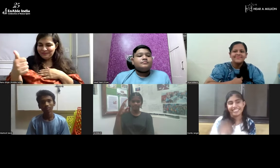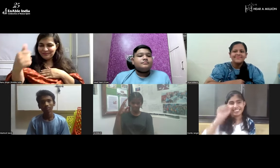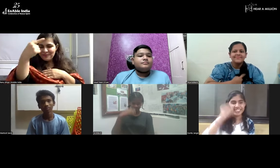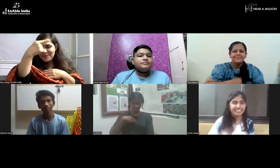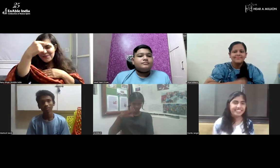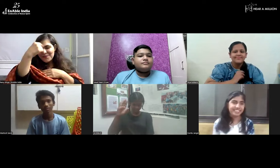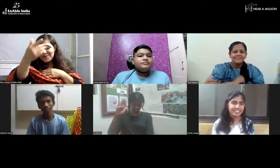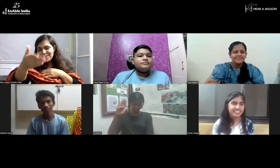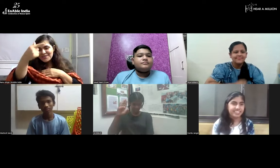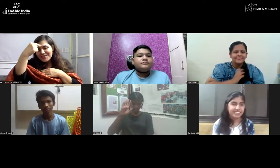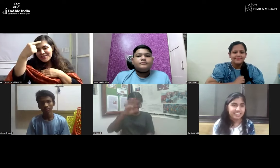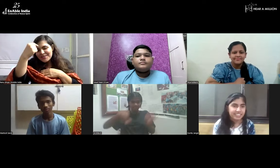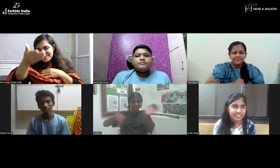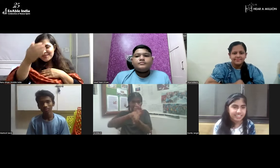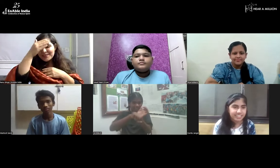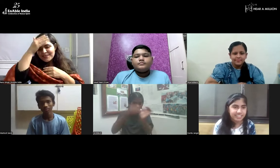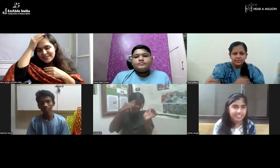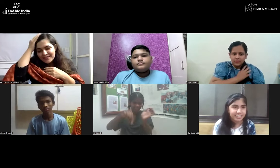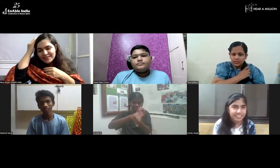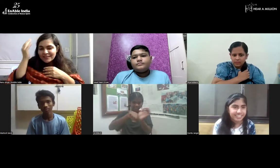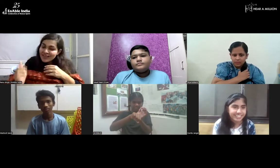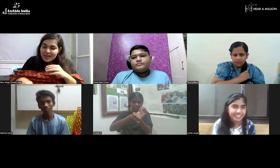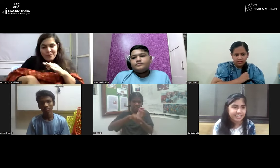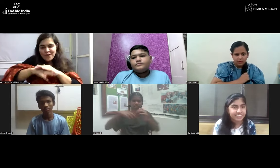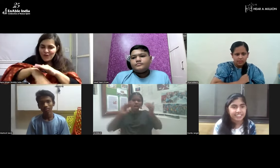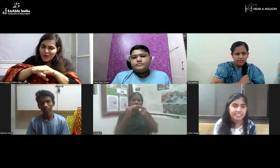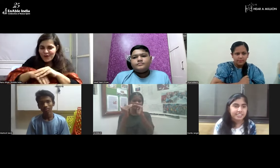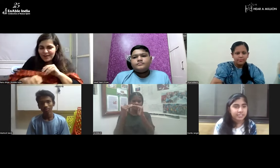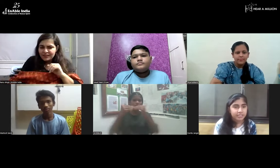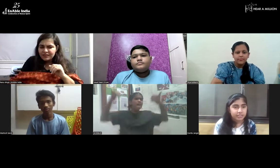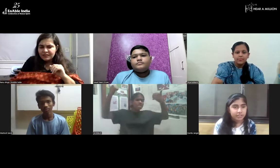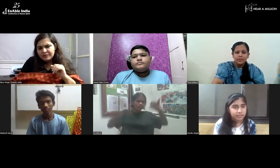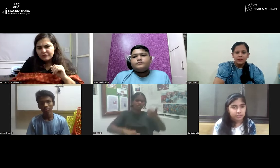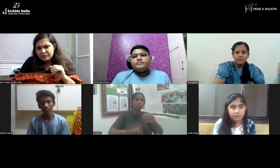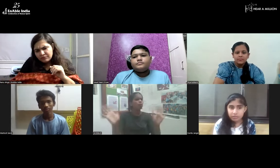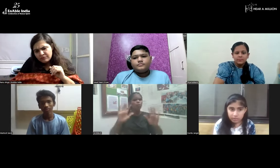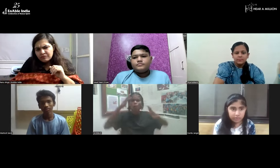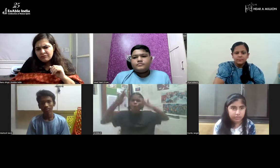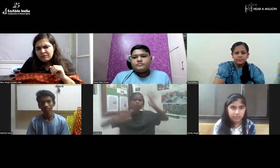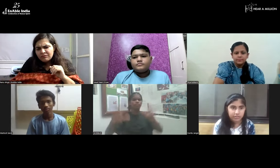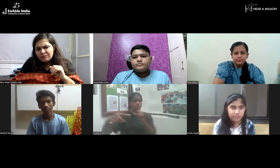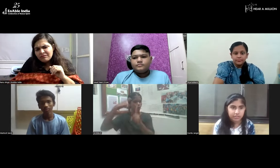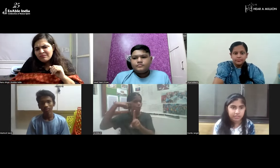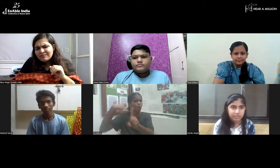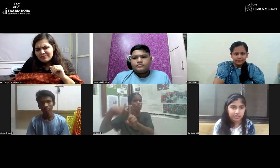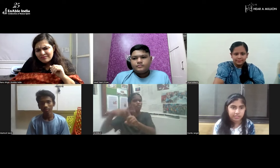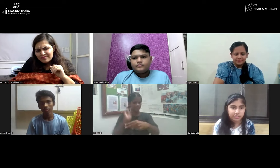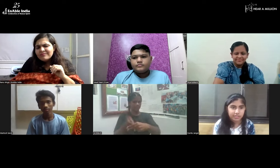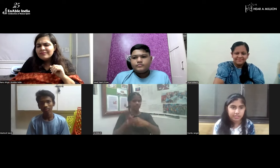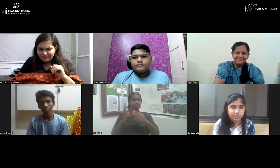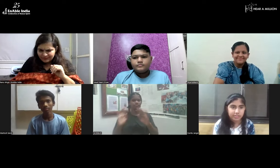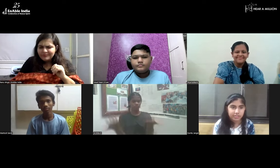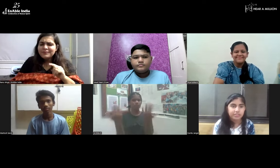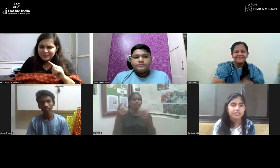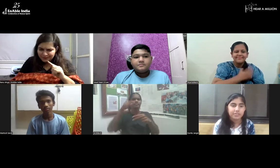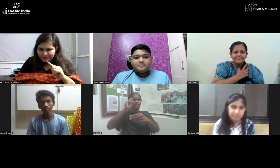also be a Vlogger, vlogger. VLOGG. Oh, okay, okay. Vlogger